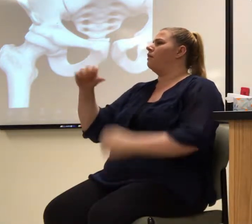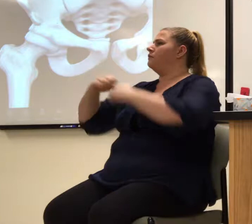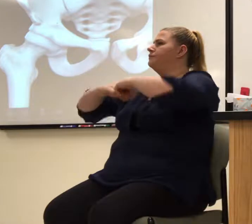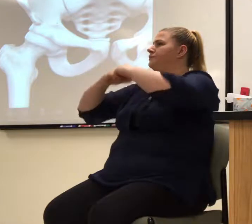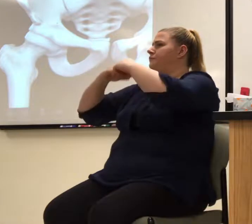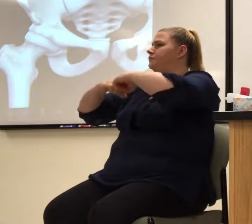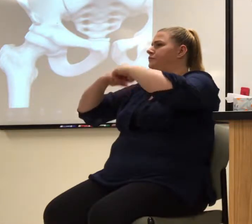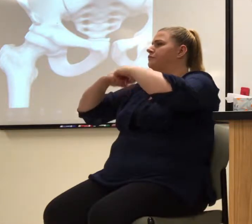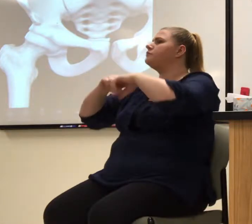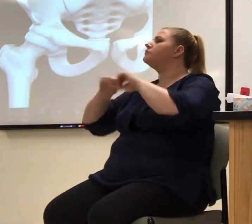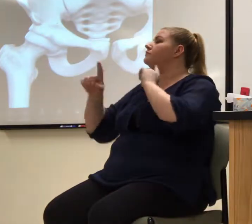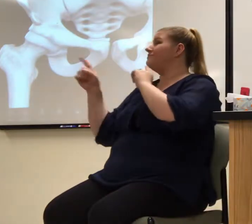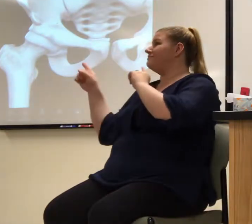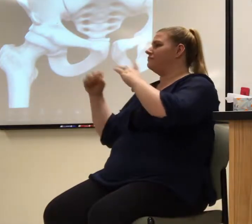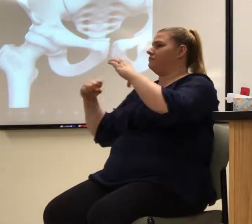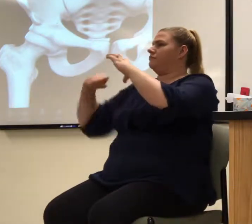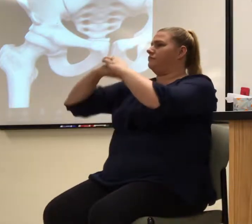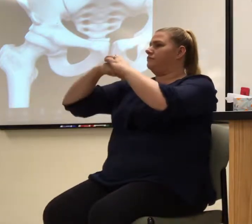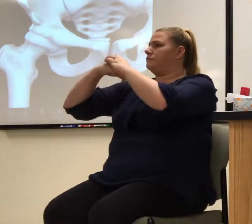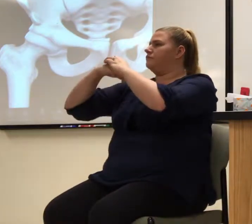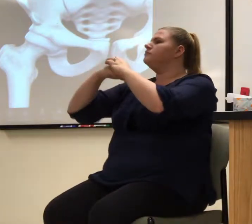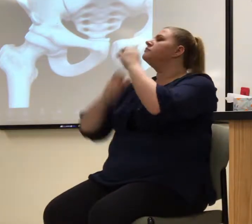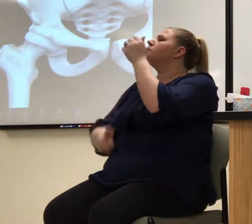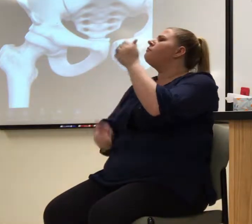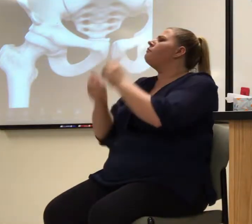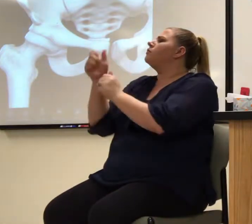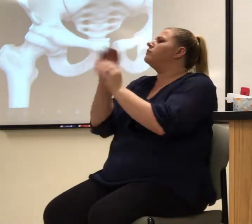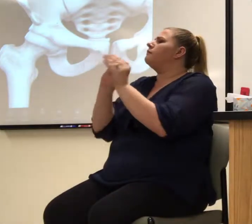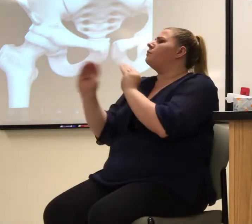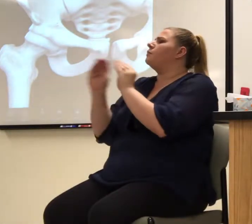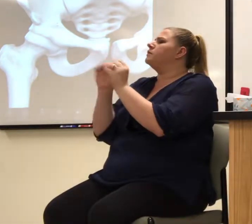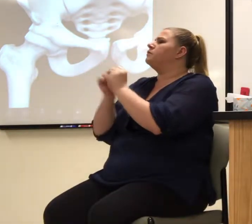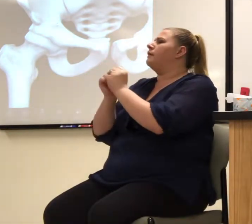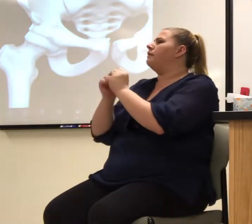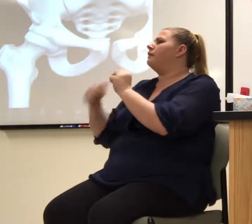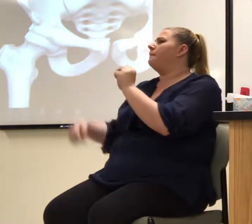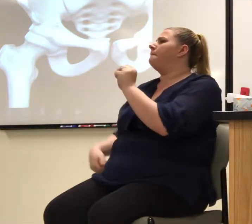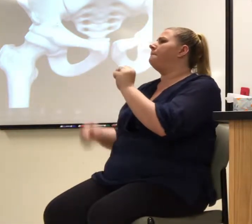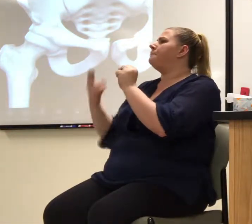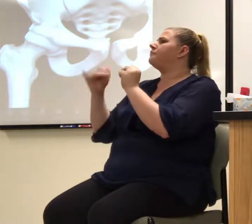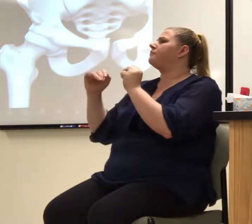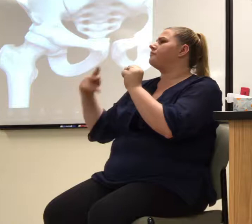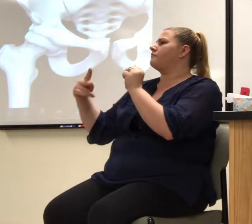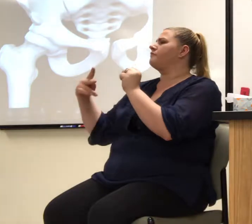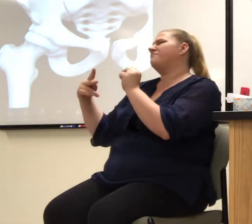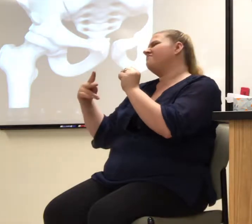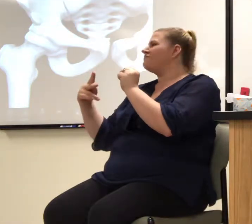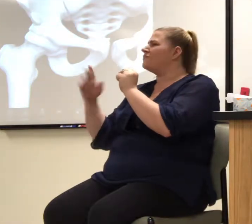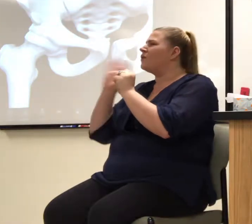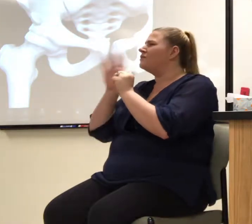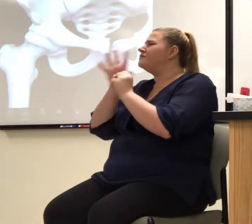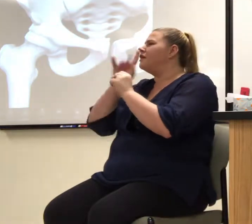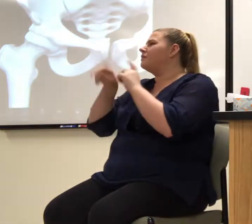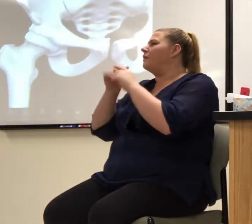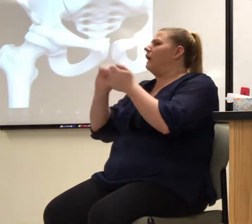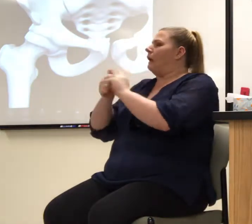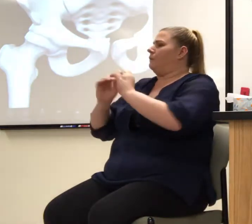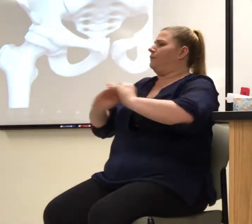And the movements of the hip, most of the movements we'll talk about when I get to the muscles